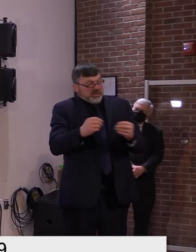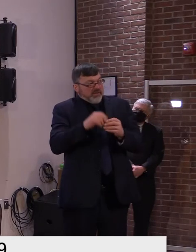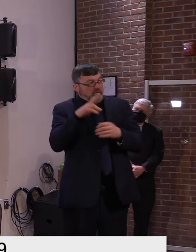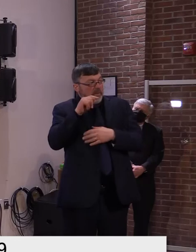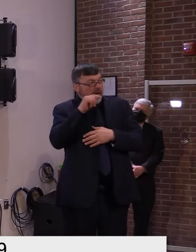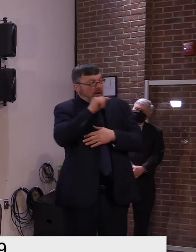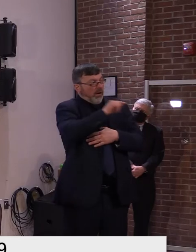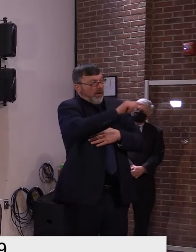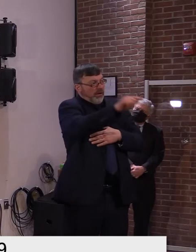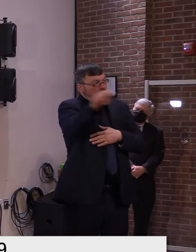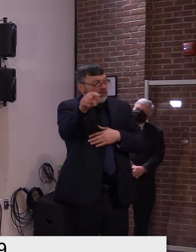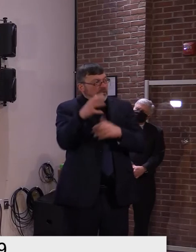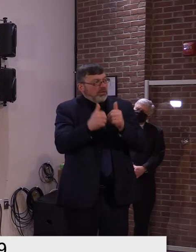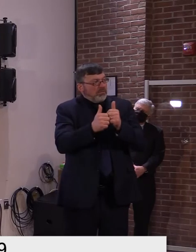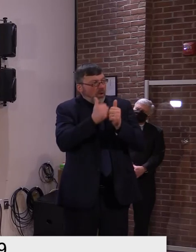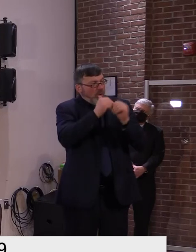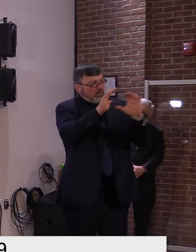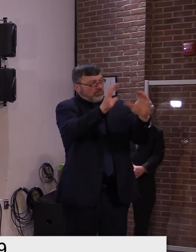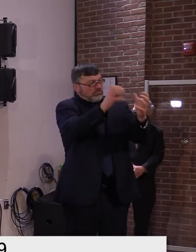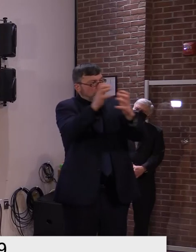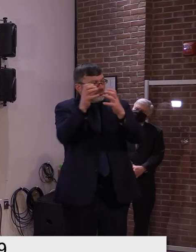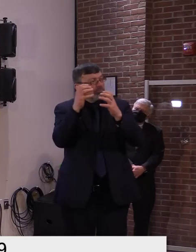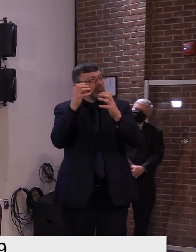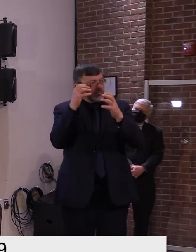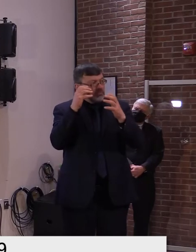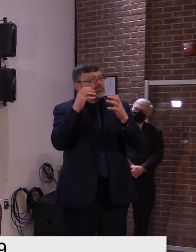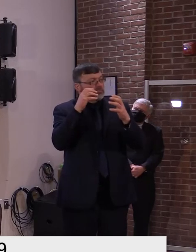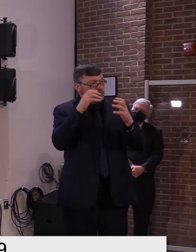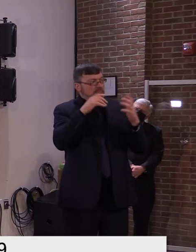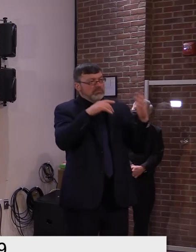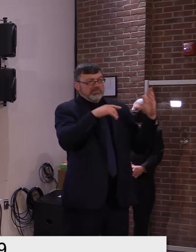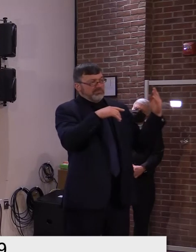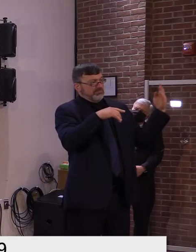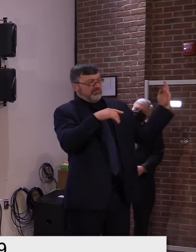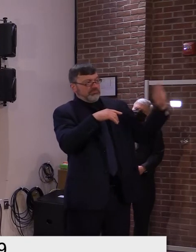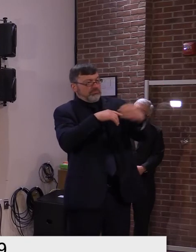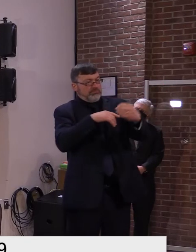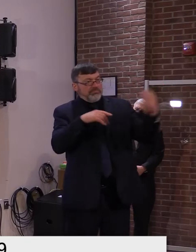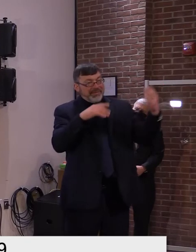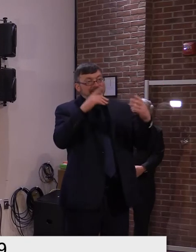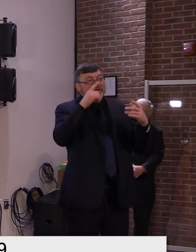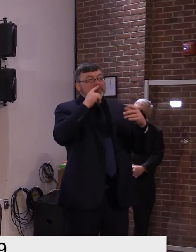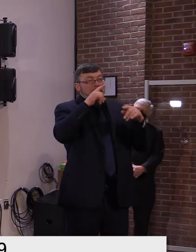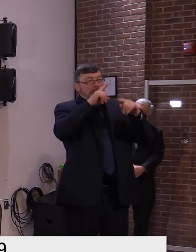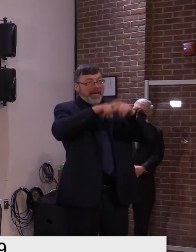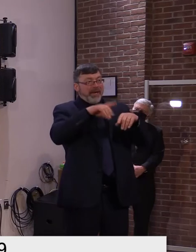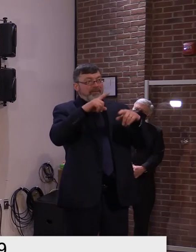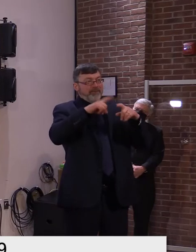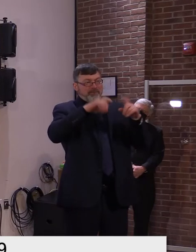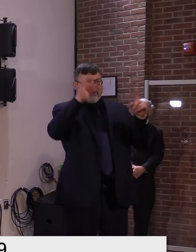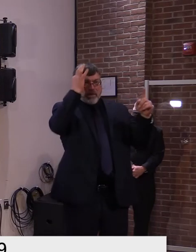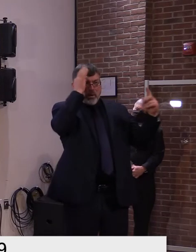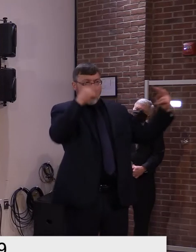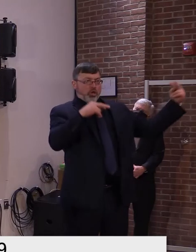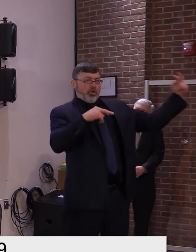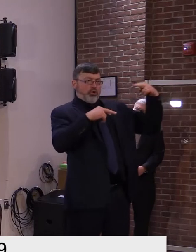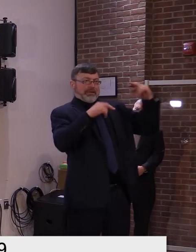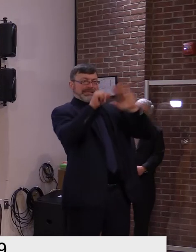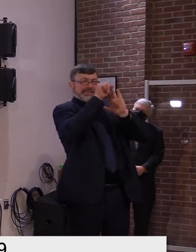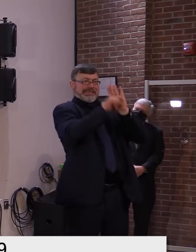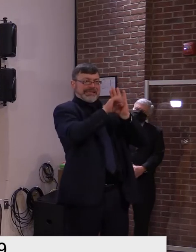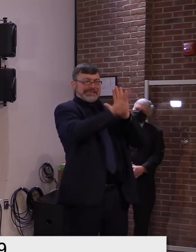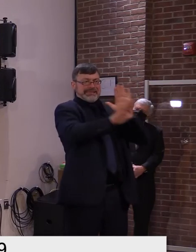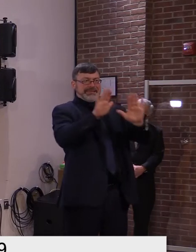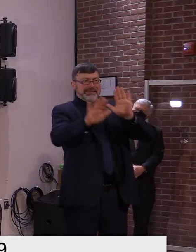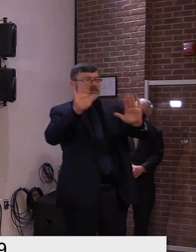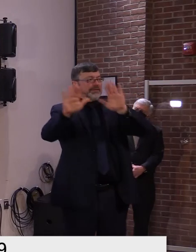federal government is moving forward. And as you see, we're making pretty good progress on protecting our most vulnerable. So, even under this plan, we